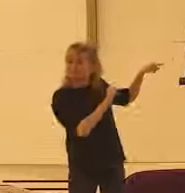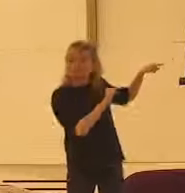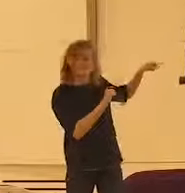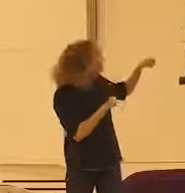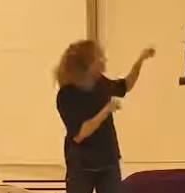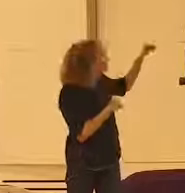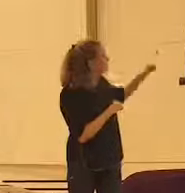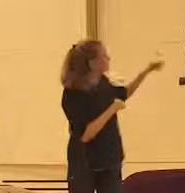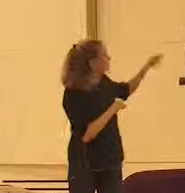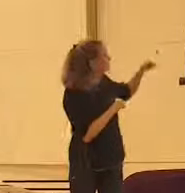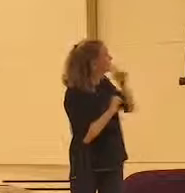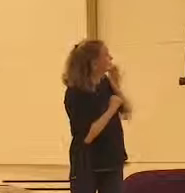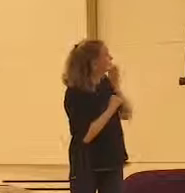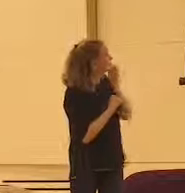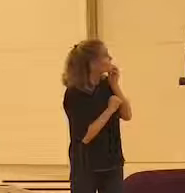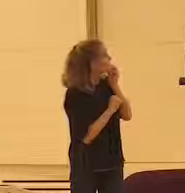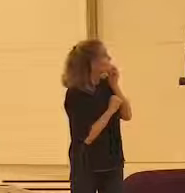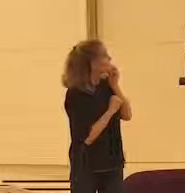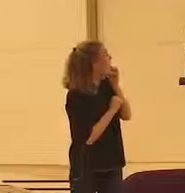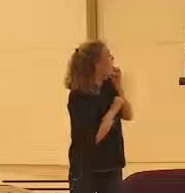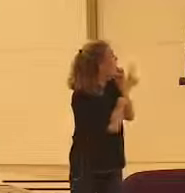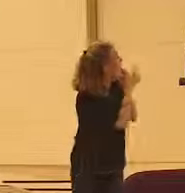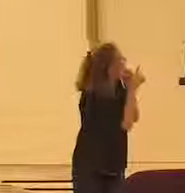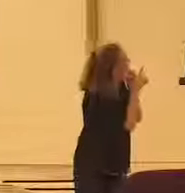I can't see what's underneath that because of the. There we